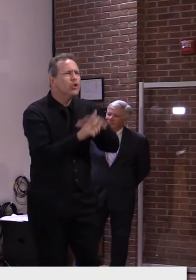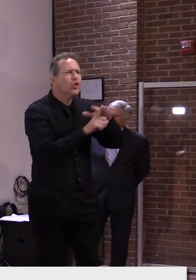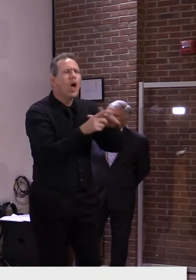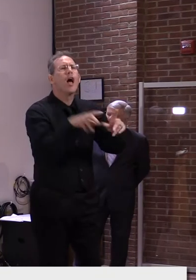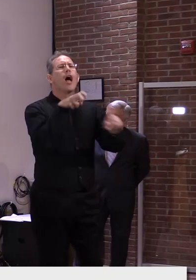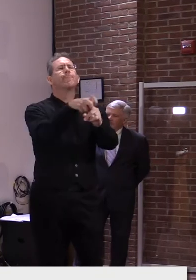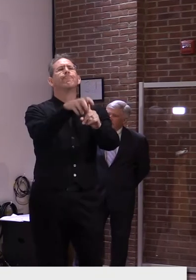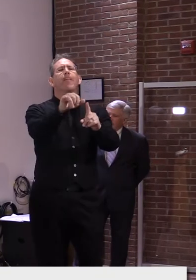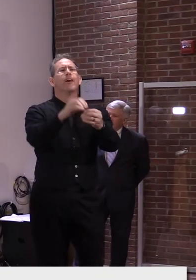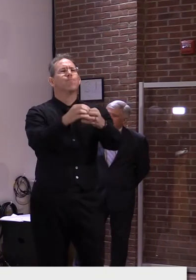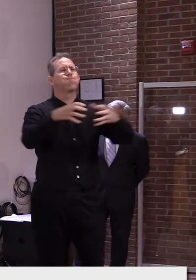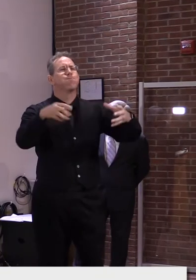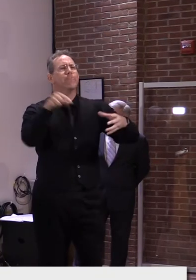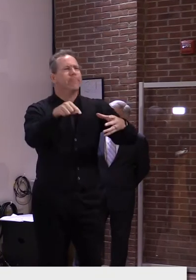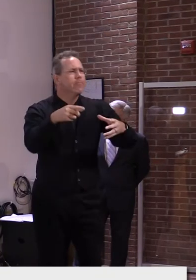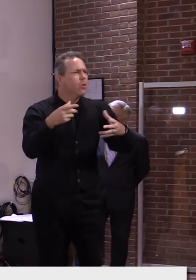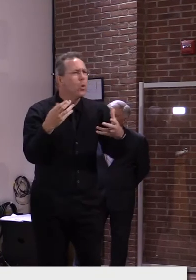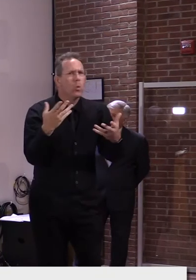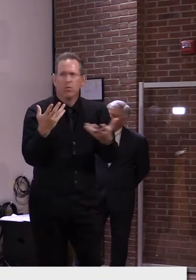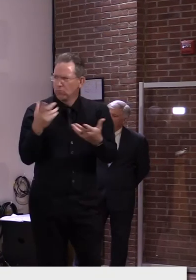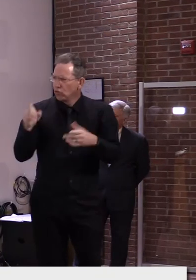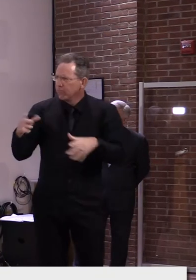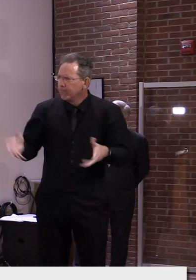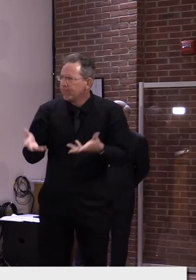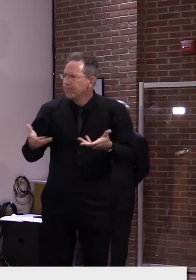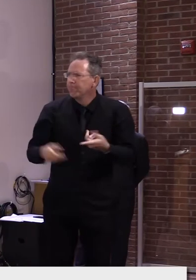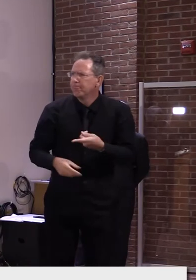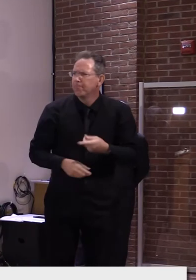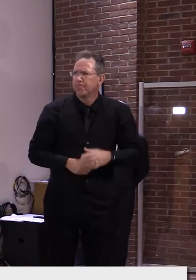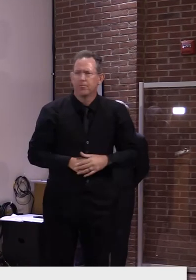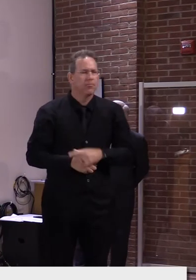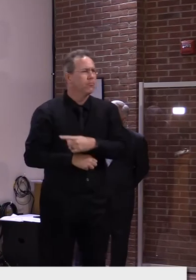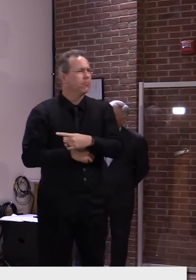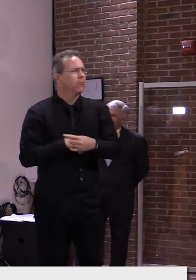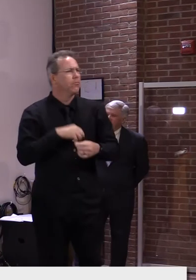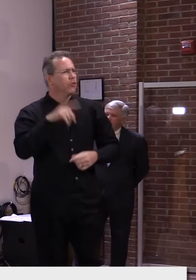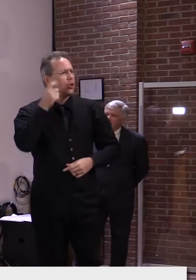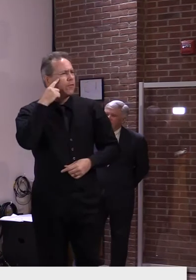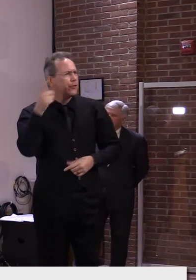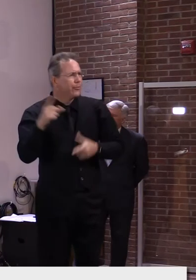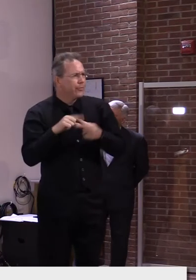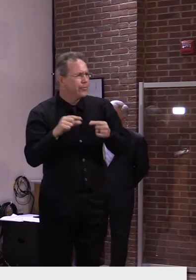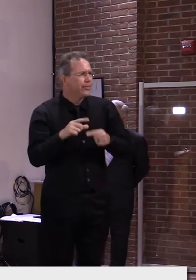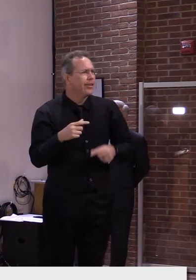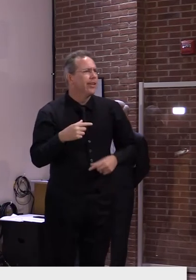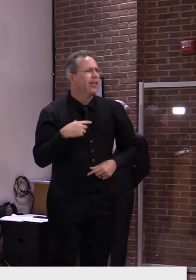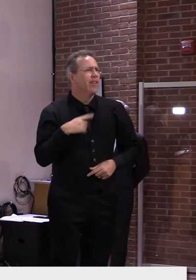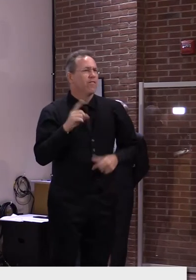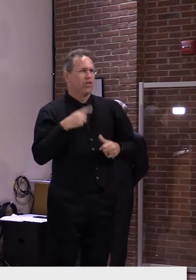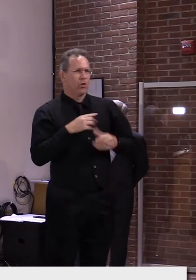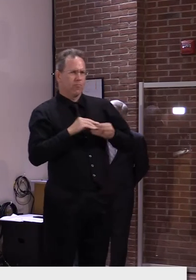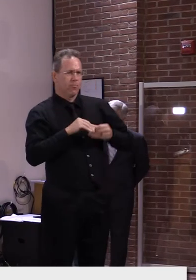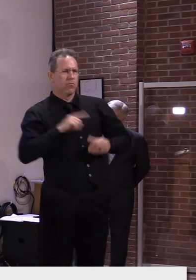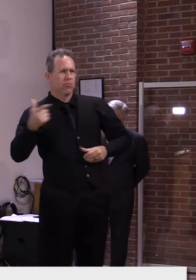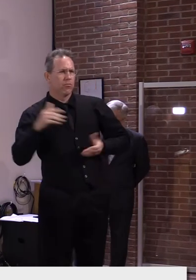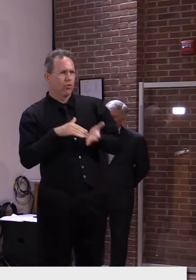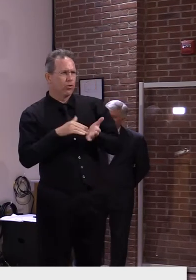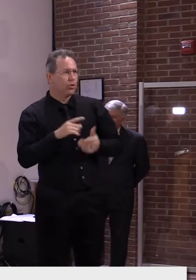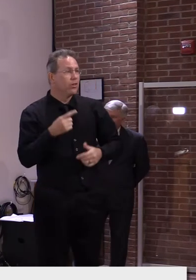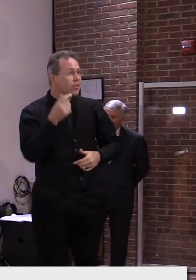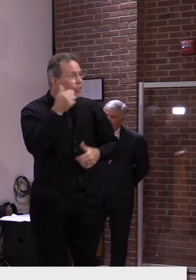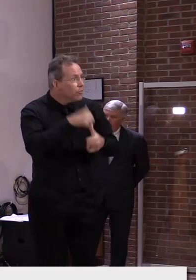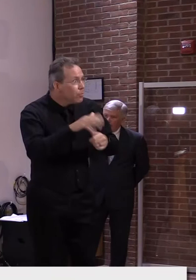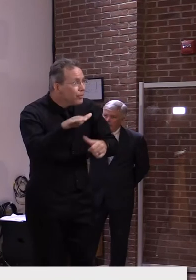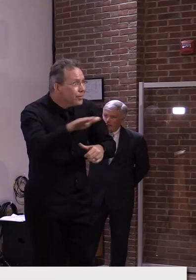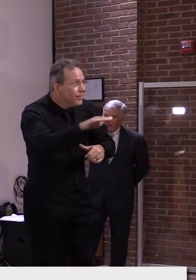circulating. I'll let Dr. Levine, of course, answer this, but I think we have to remember that a lot of the